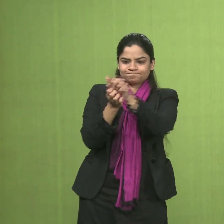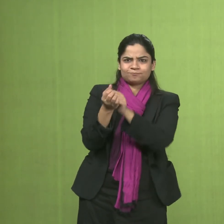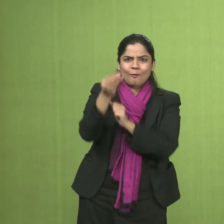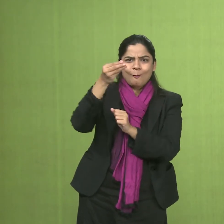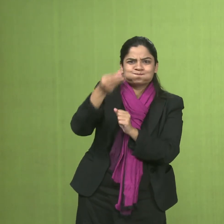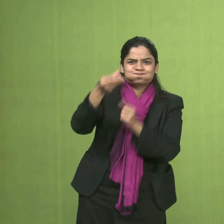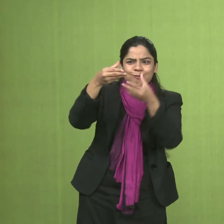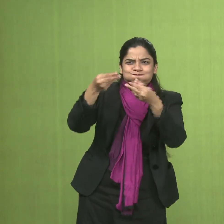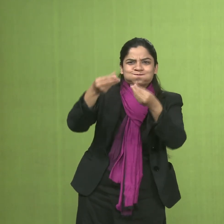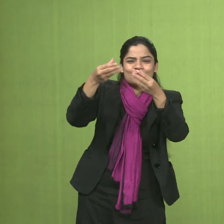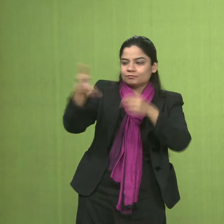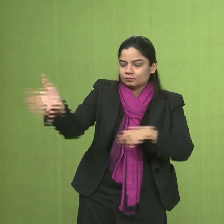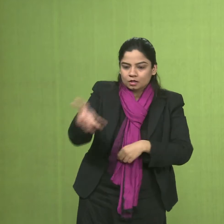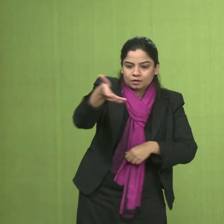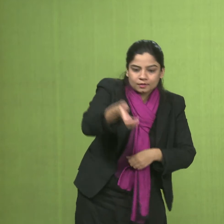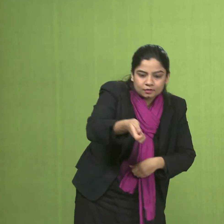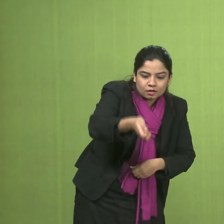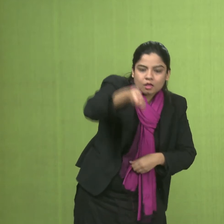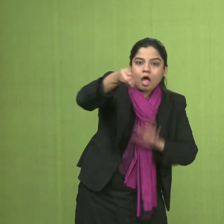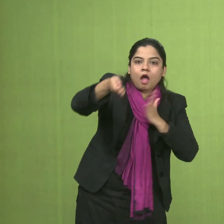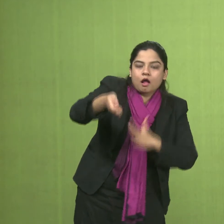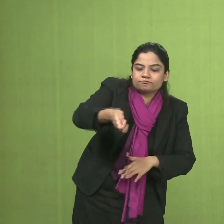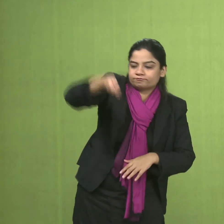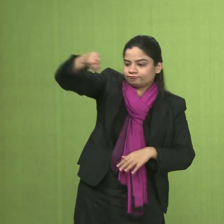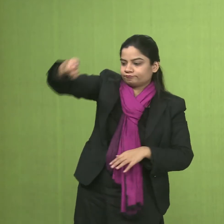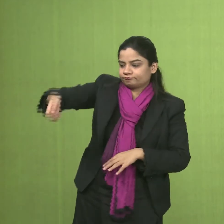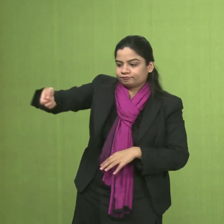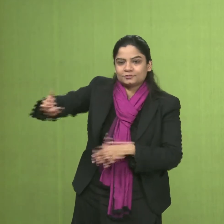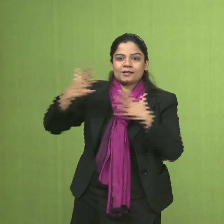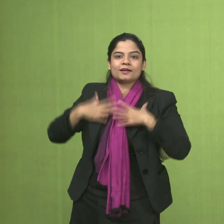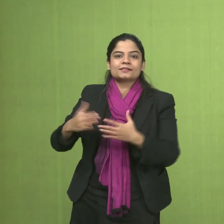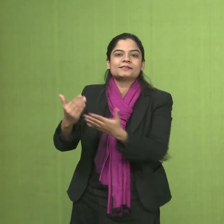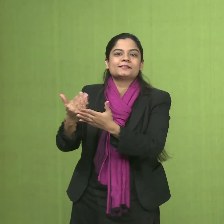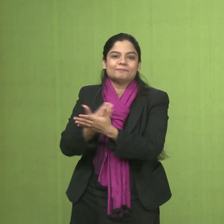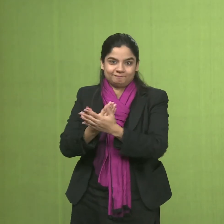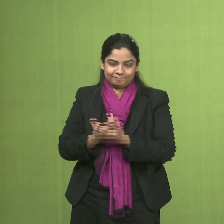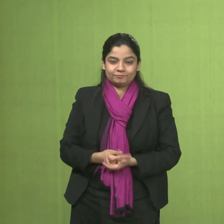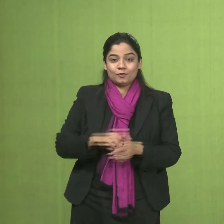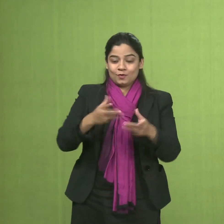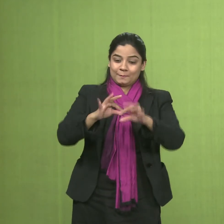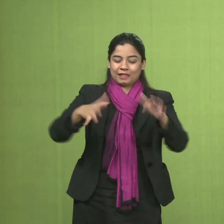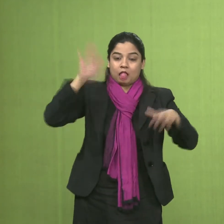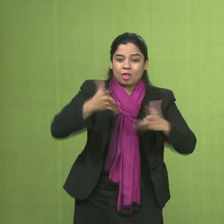a glove, a soft glove which is kitchen glove, or use a soft towel, big